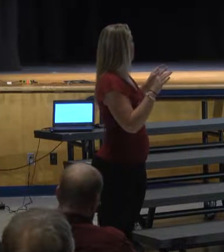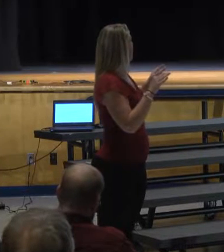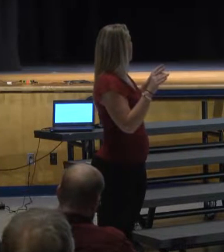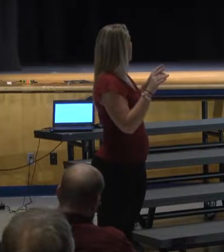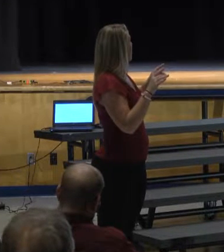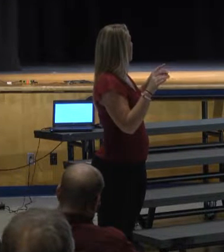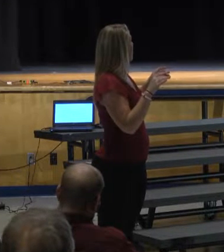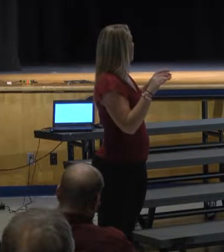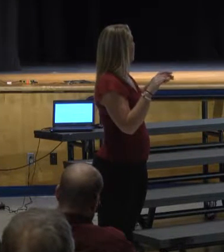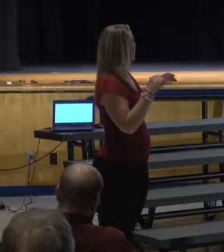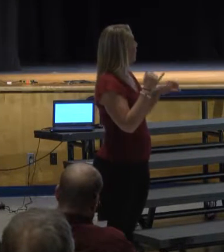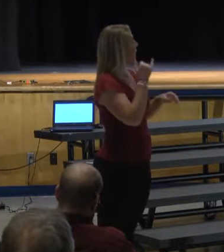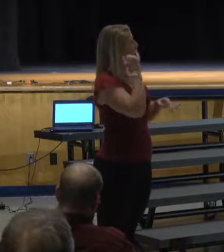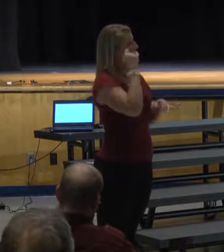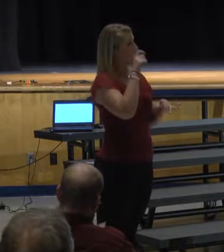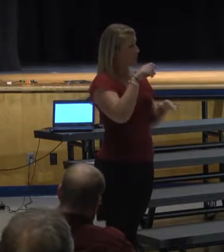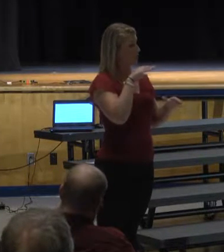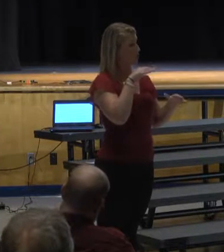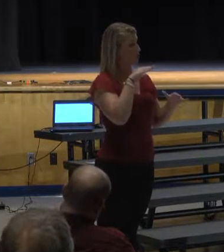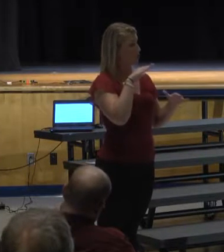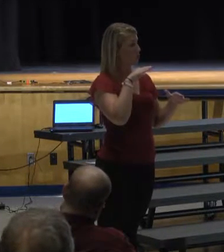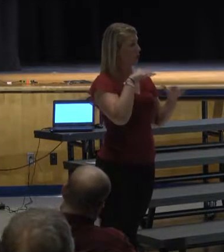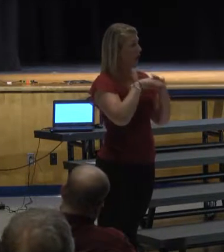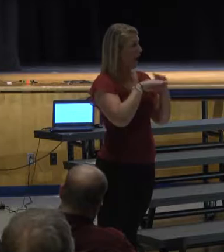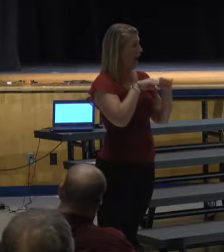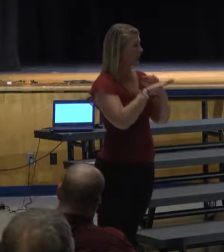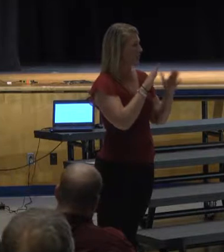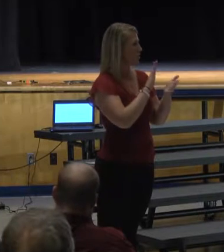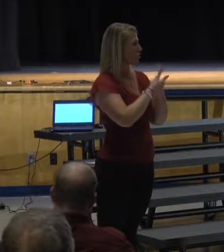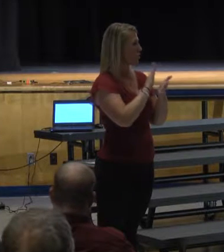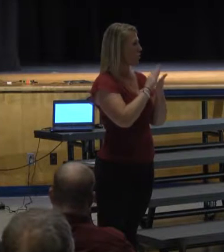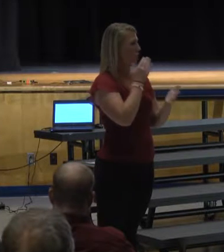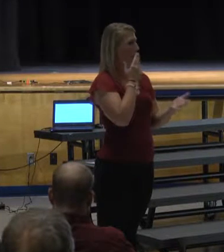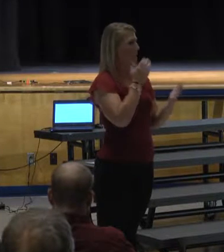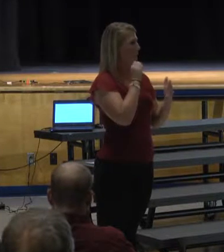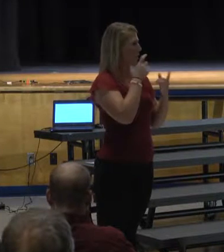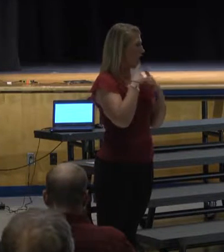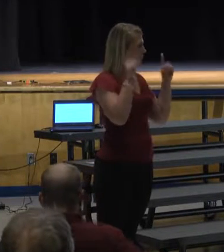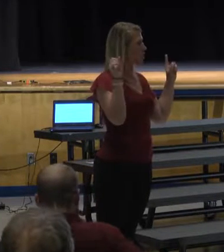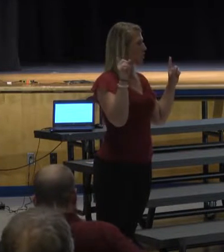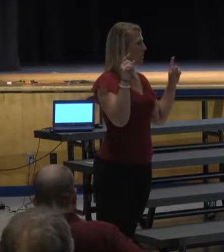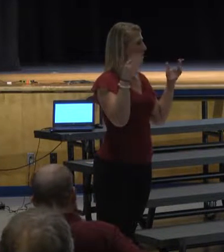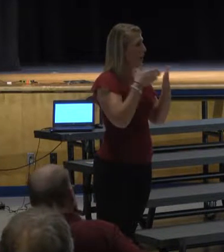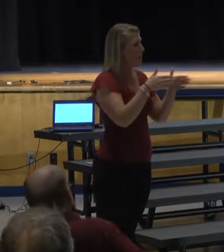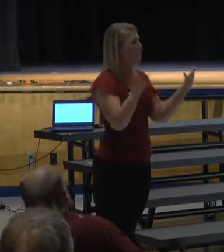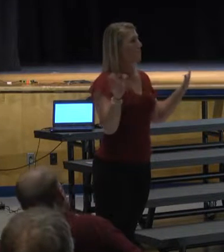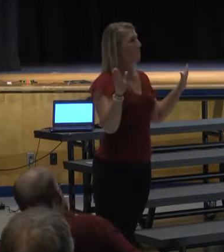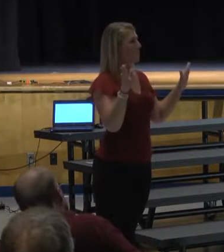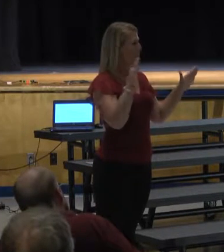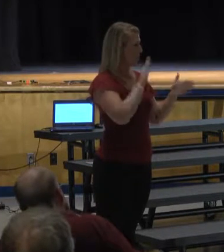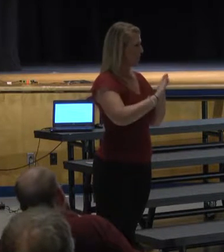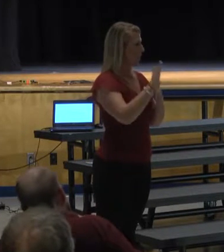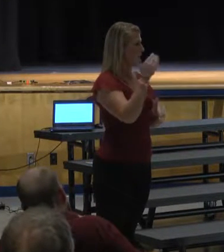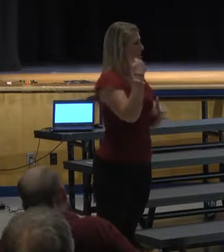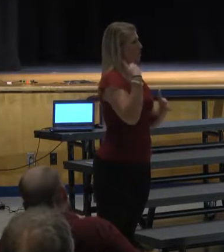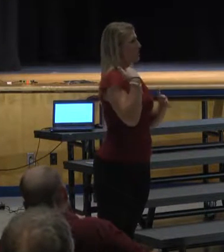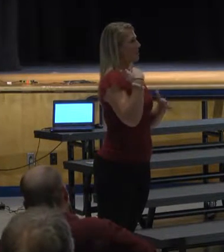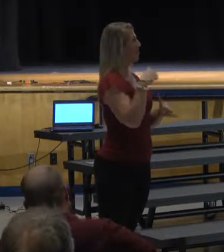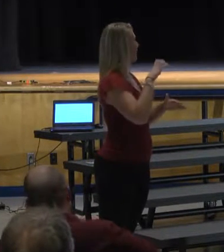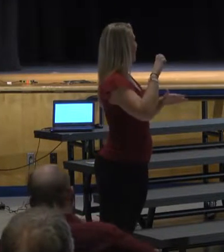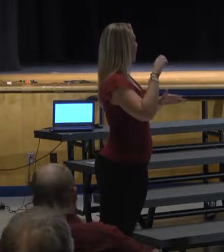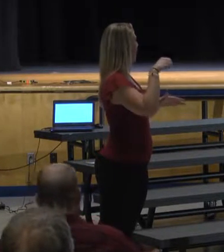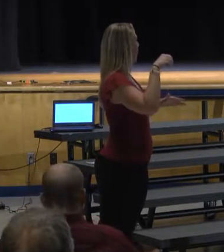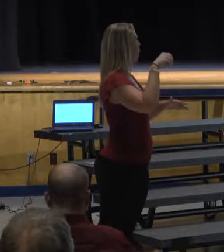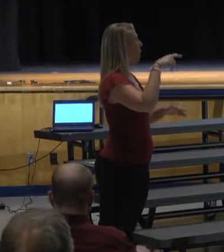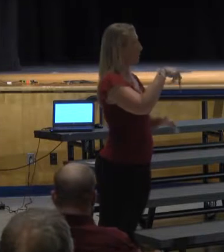disadvantaged and need access to the school that you might not normally achieve, public colleges have what they call an EOP, or Educational